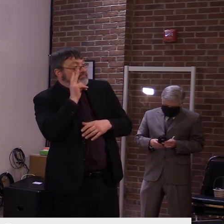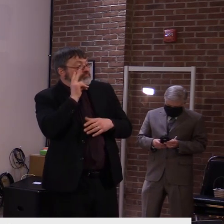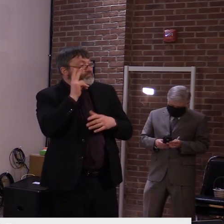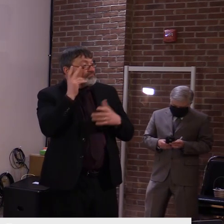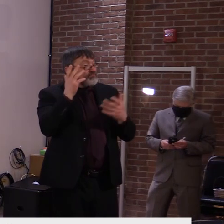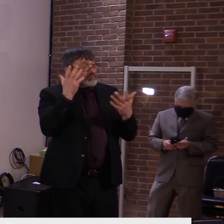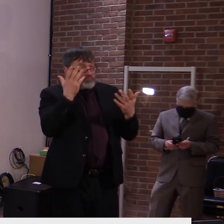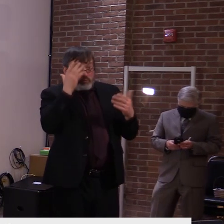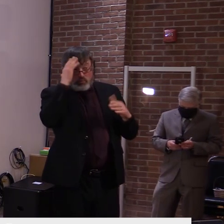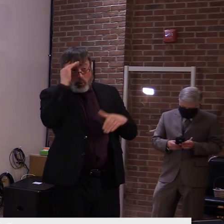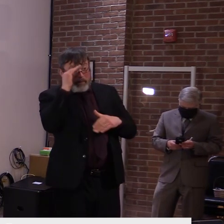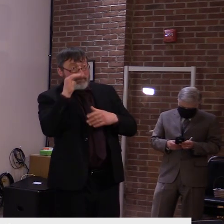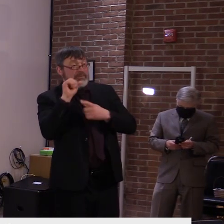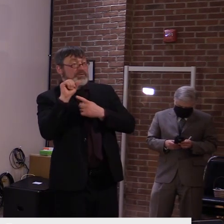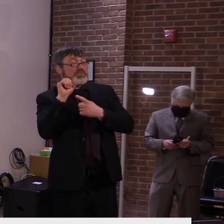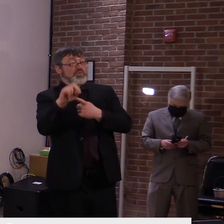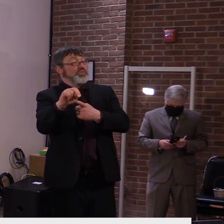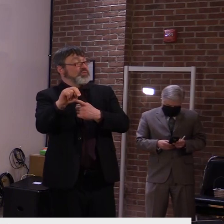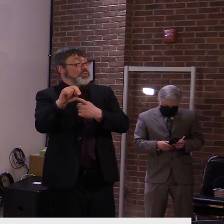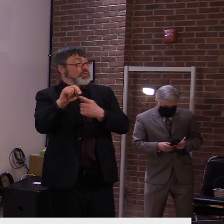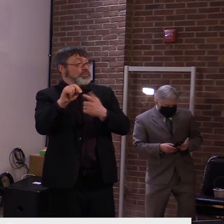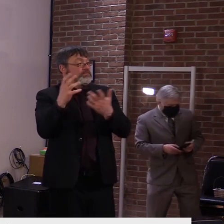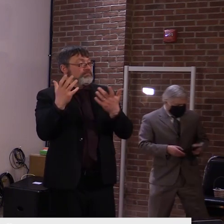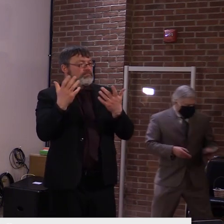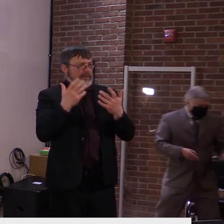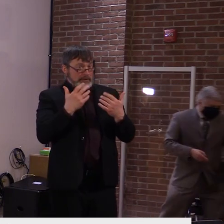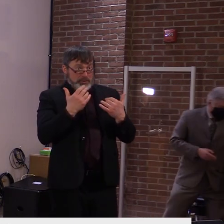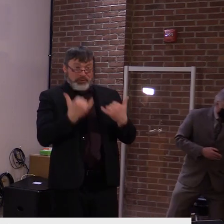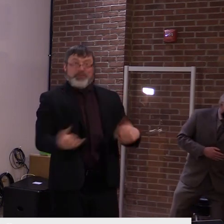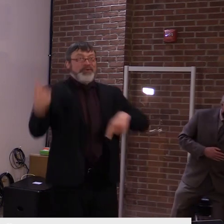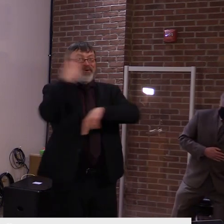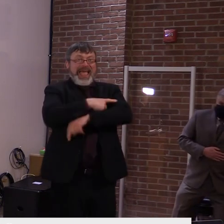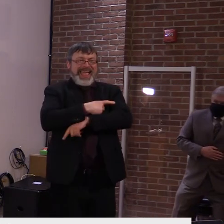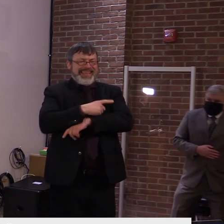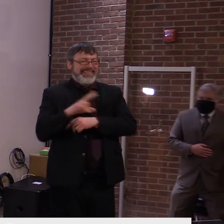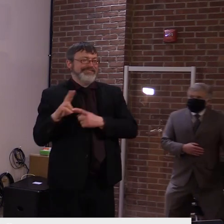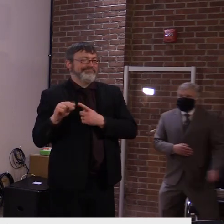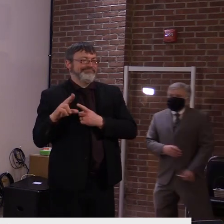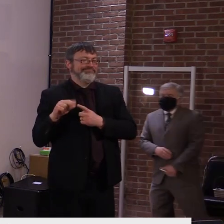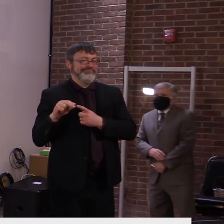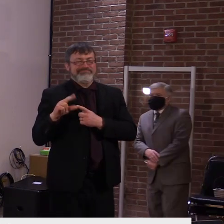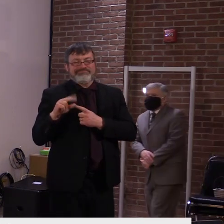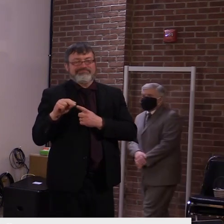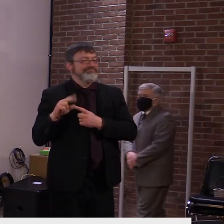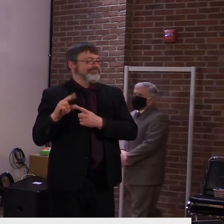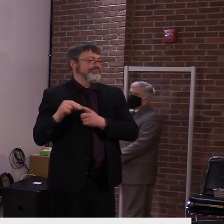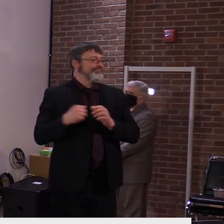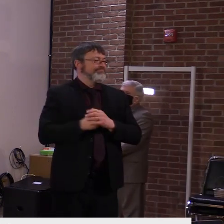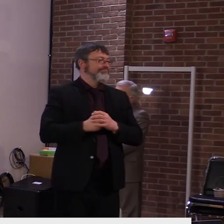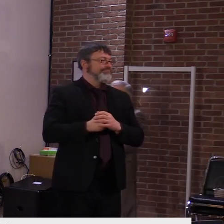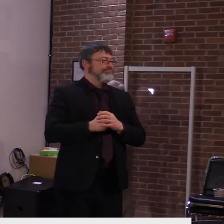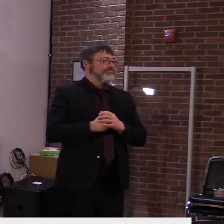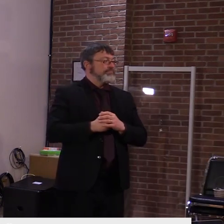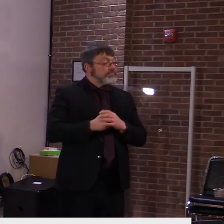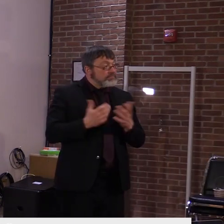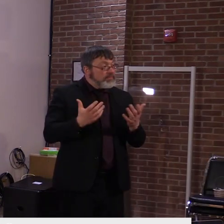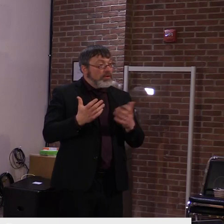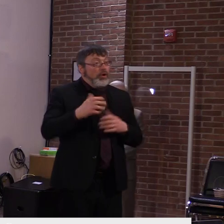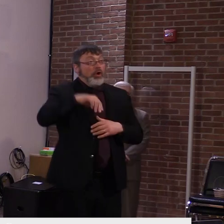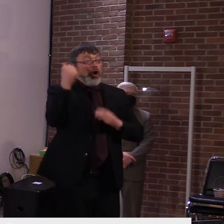future, but it's not today. And it's just a reminder, because the other states have done